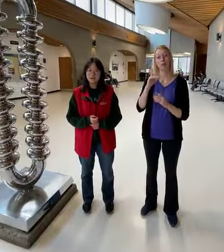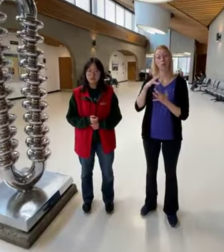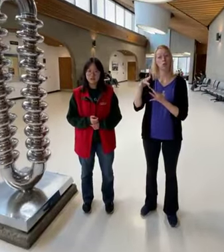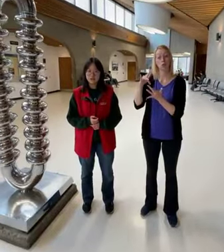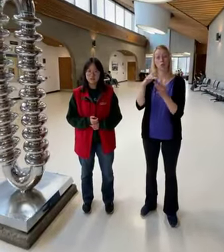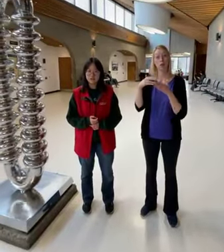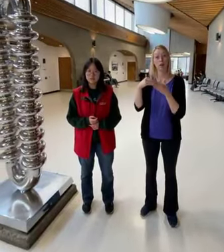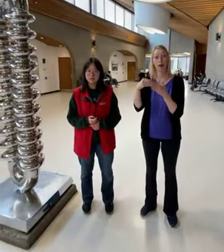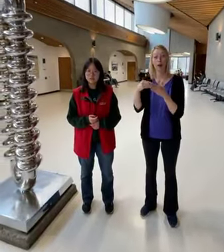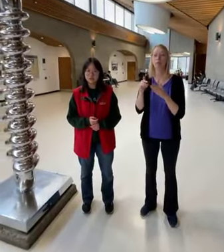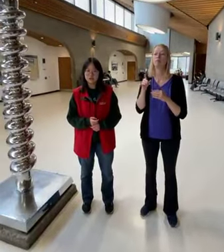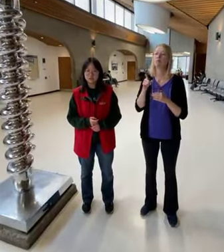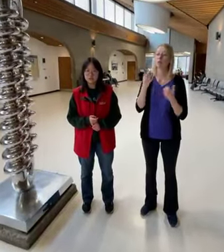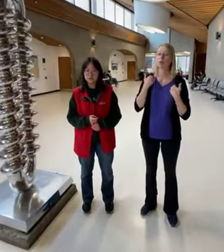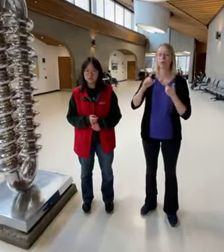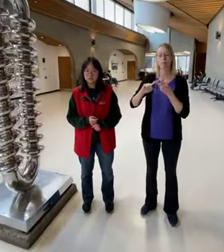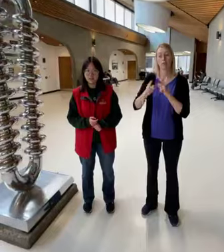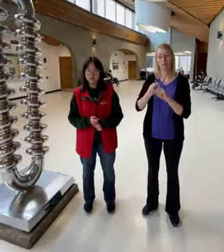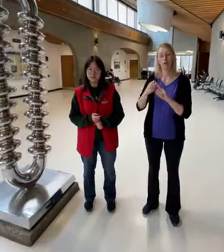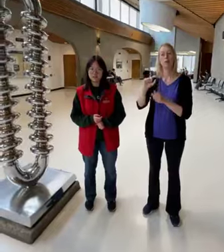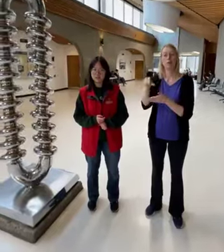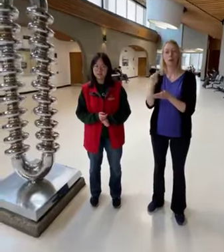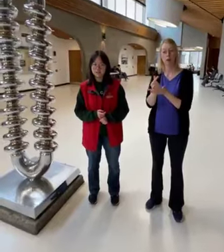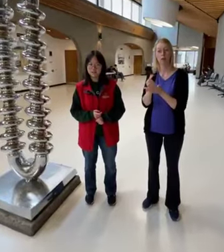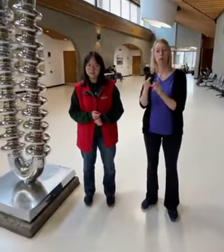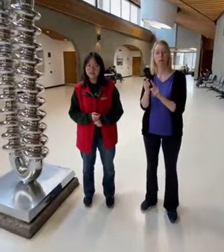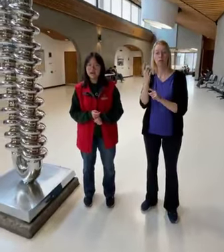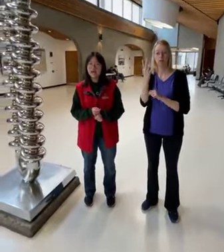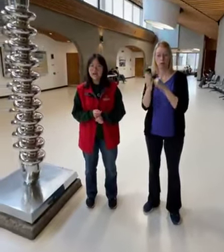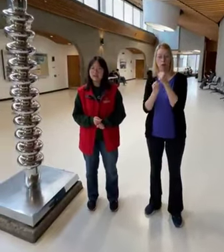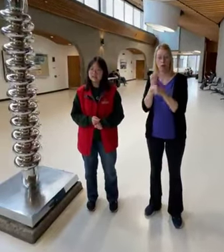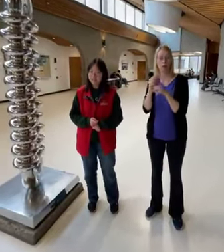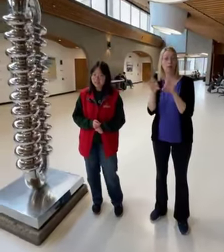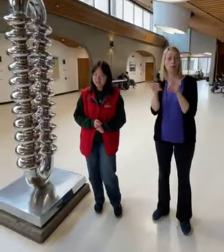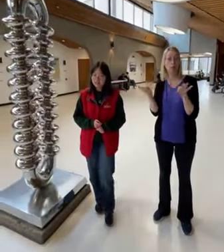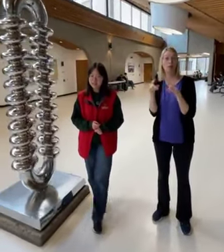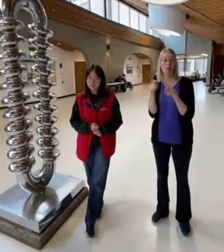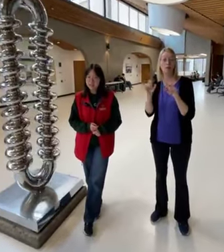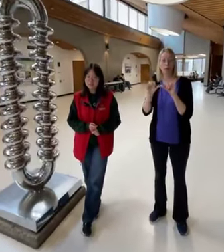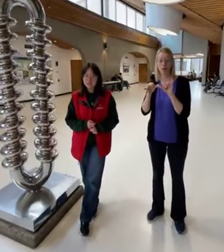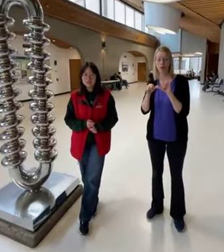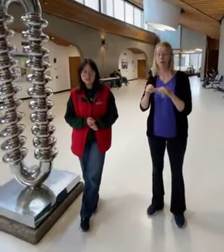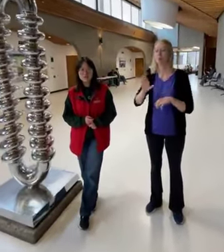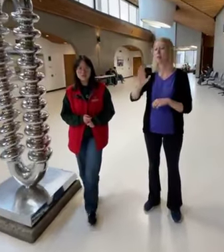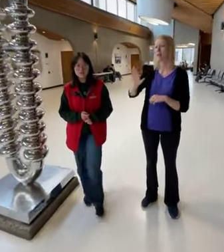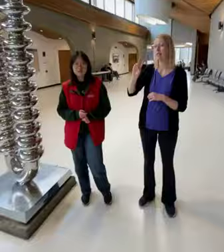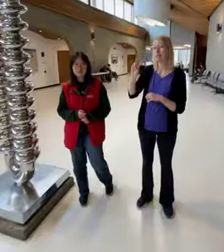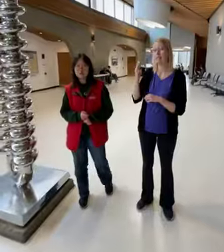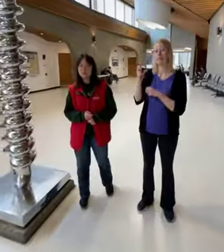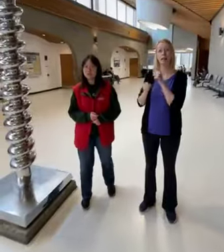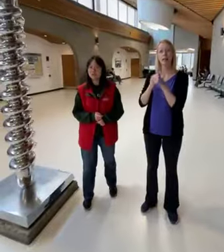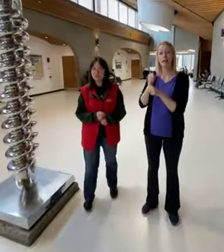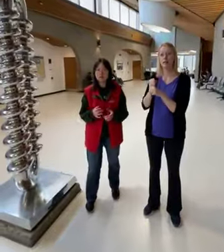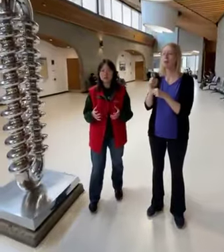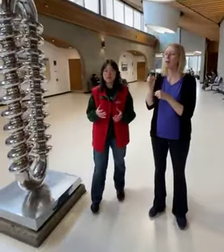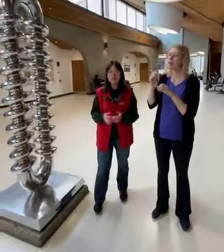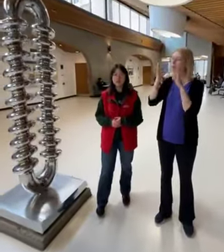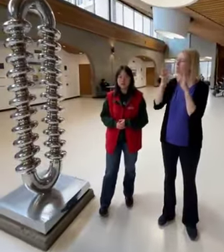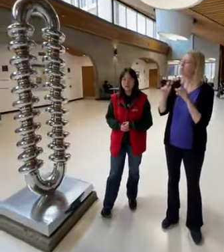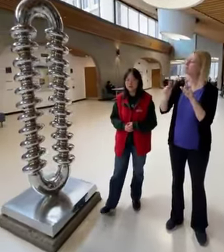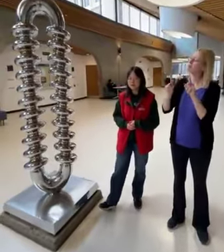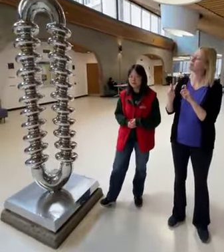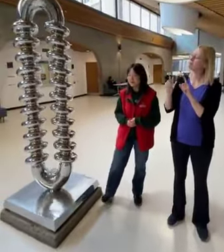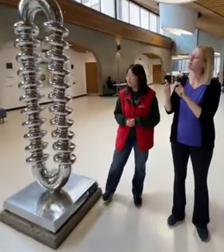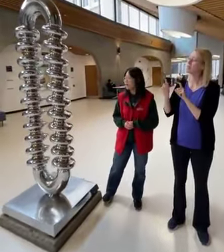had a friend graduate from his 4-year degree here in engineering recently, and in his 2nd year he decided to test out the myth of the Zipper to see what kind